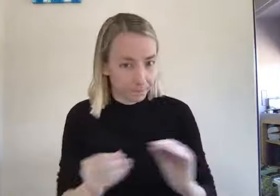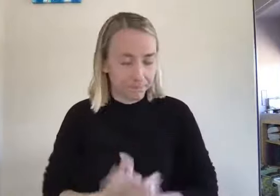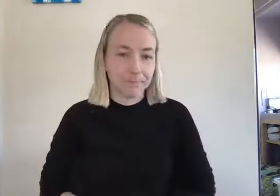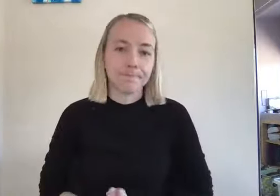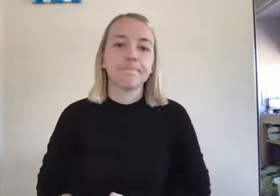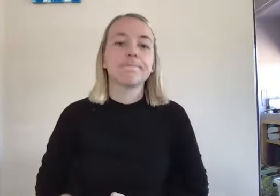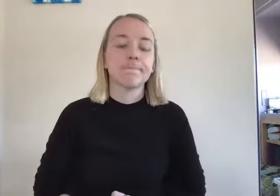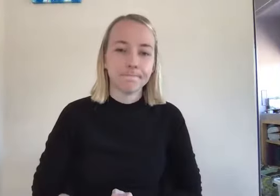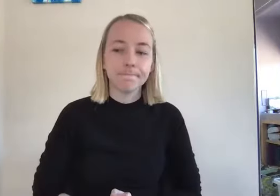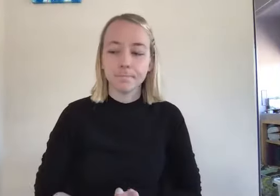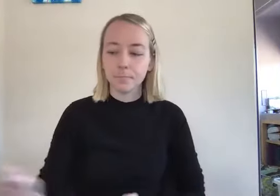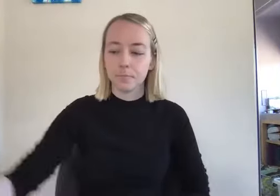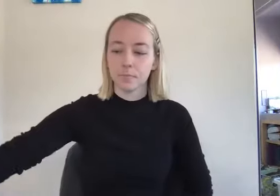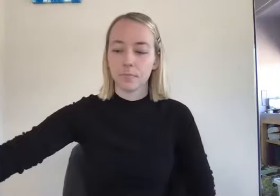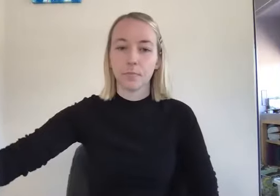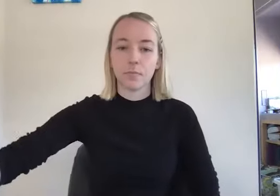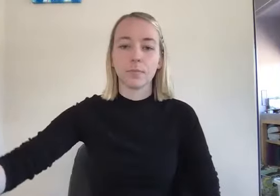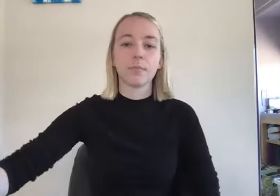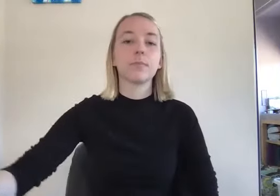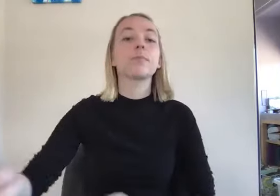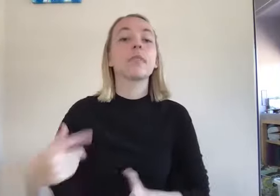story. I want to tell you the story because